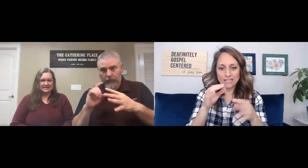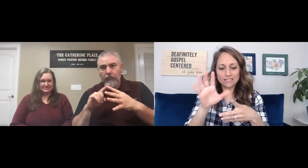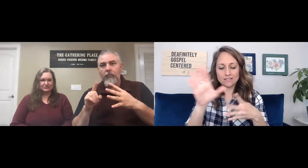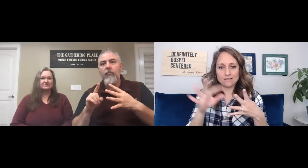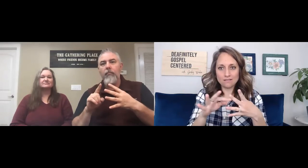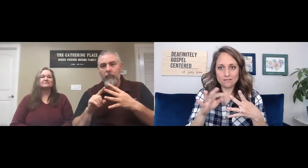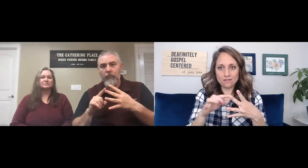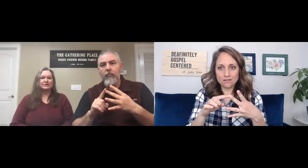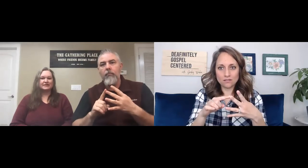communication,